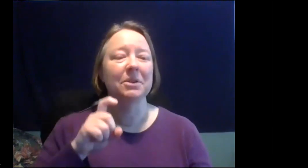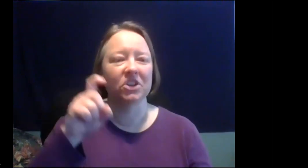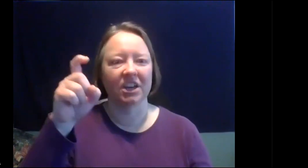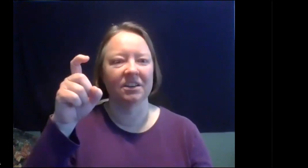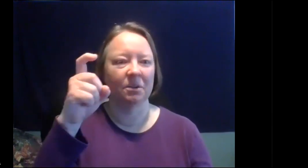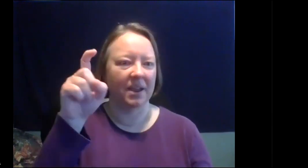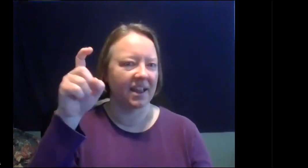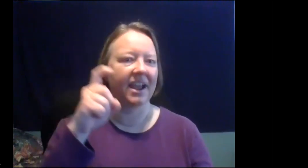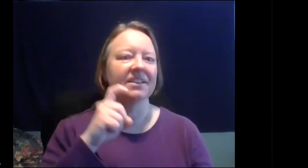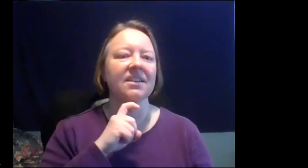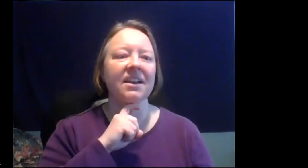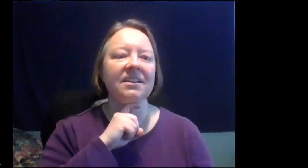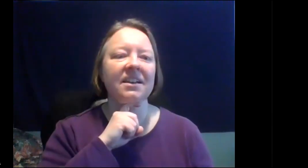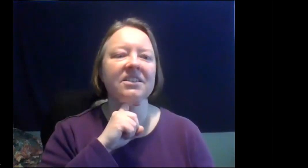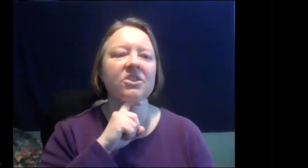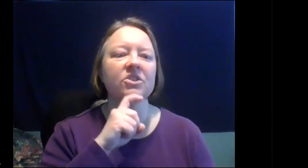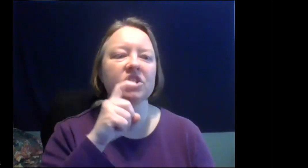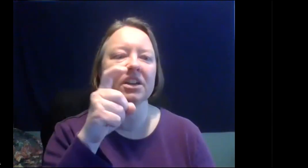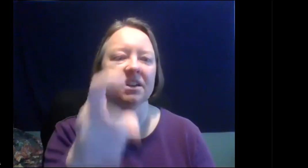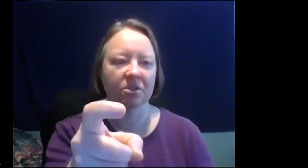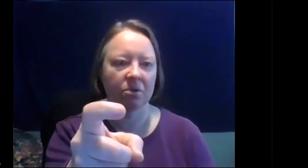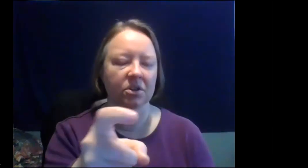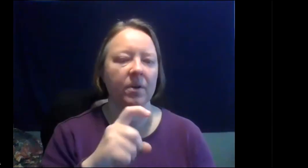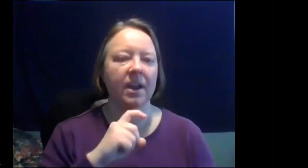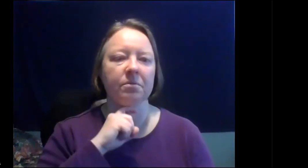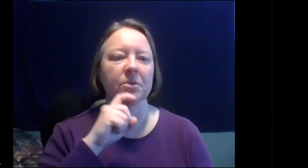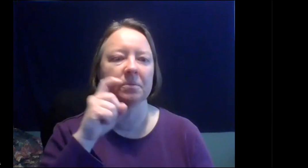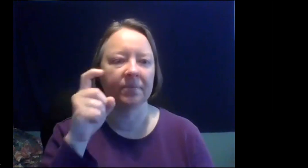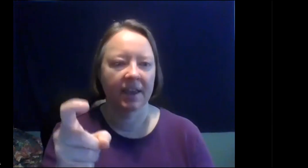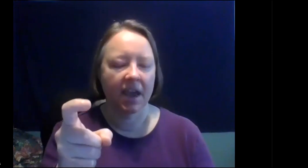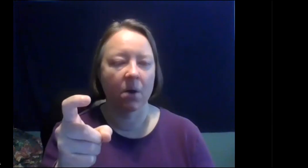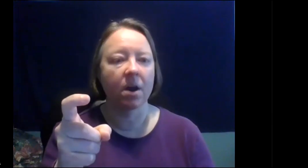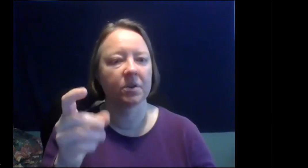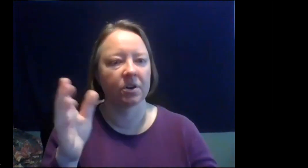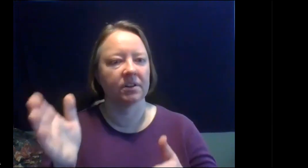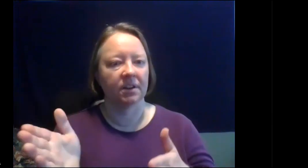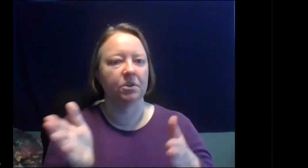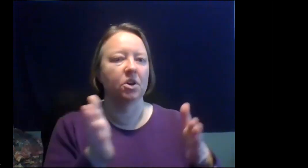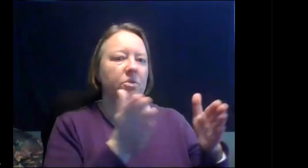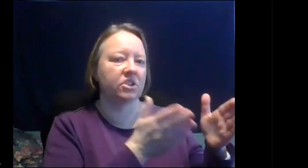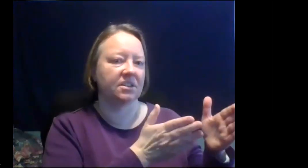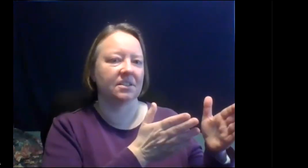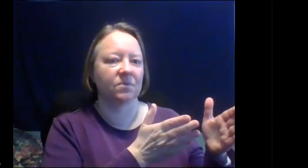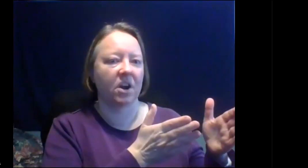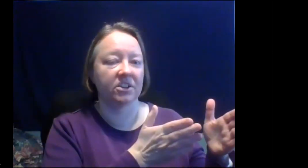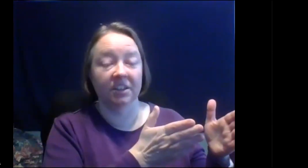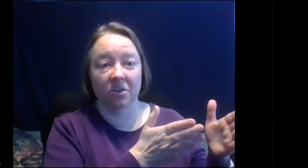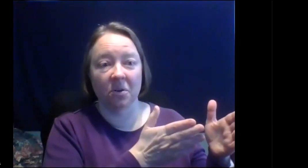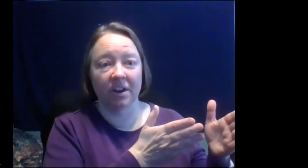in Michigan, you make that X sign and it's under your chin and throws it away from you. However, if you go just as far as